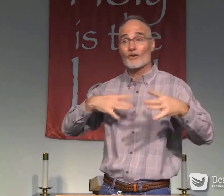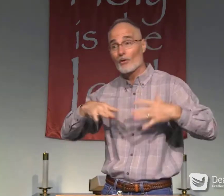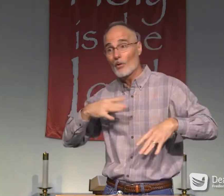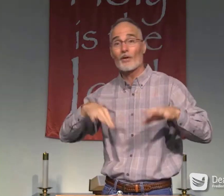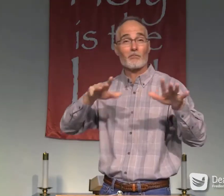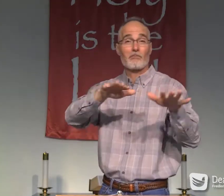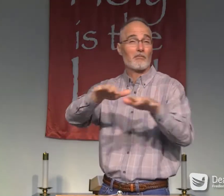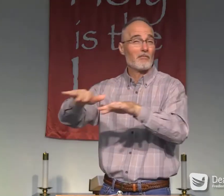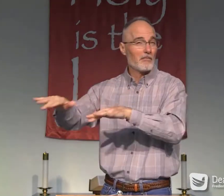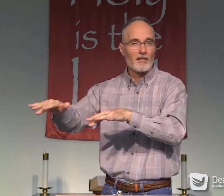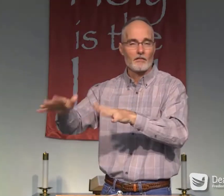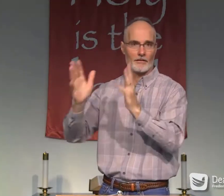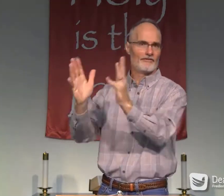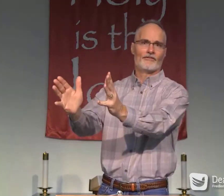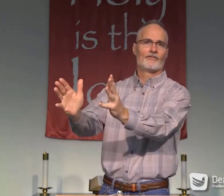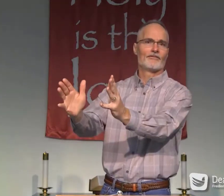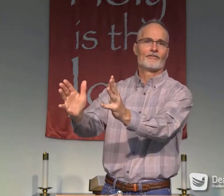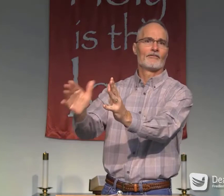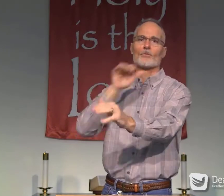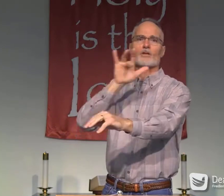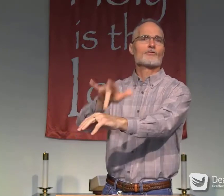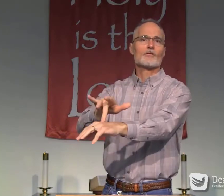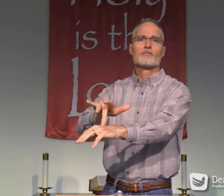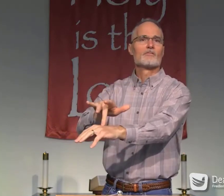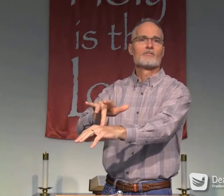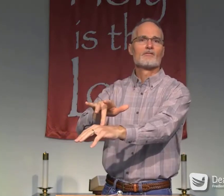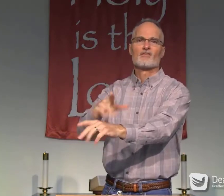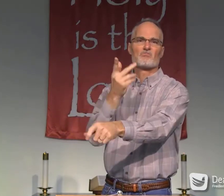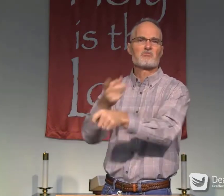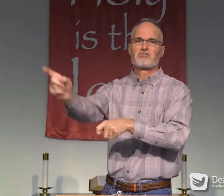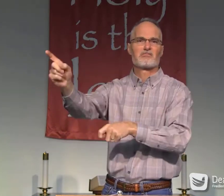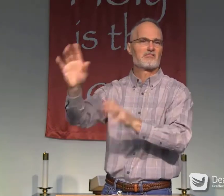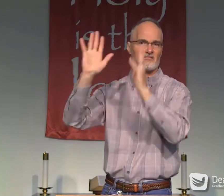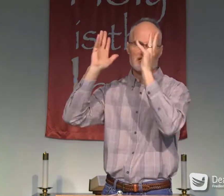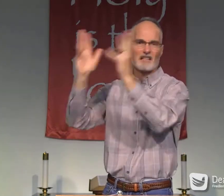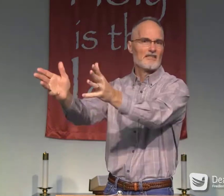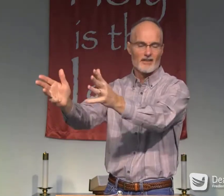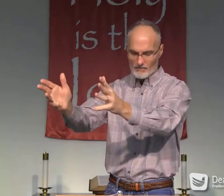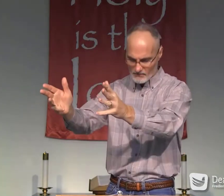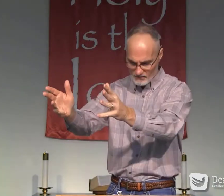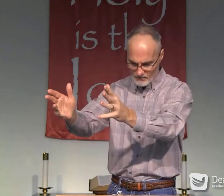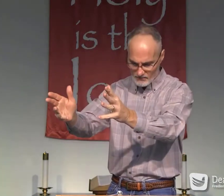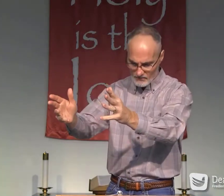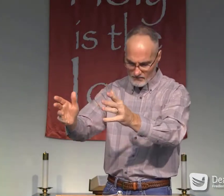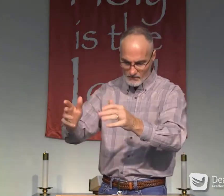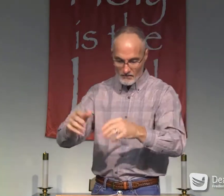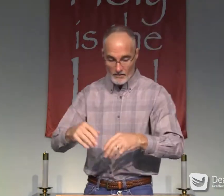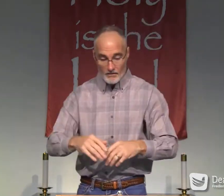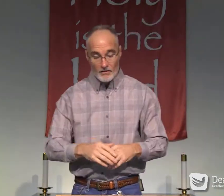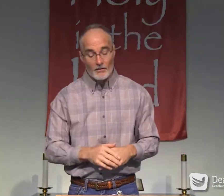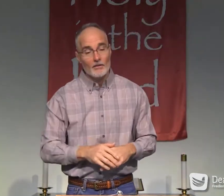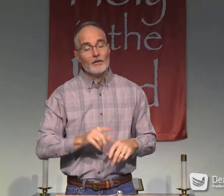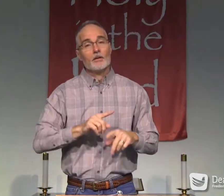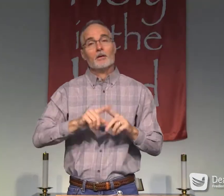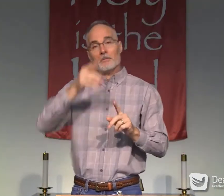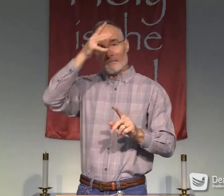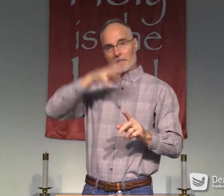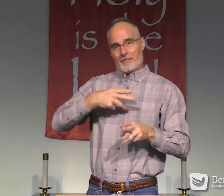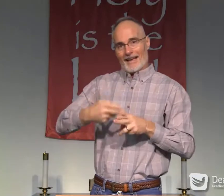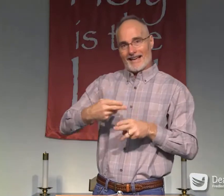overcome your enemies, leave all of their things, gold and silver, all of the things that they have, leave them